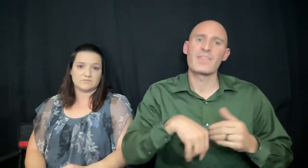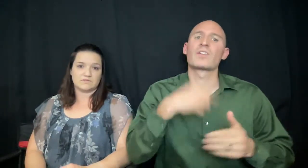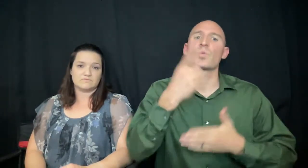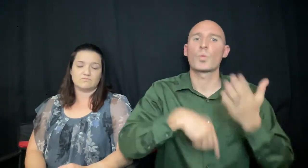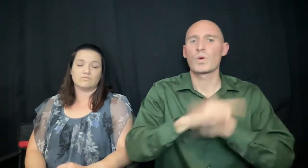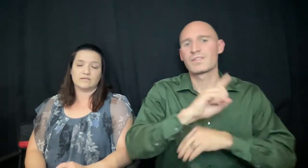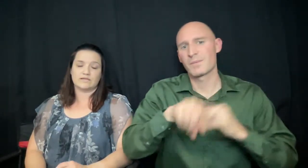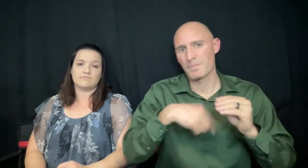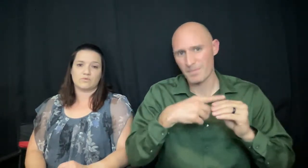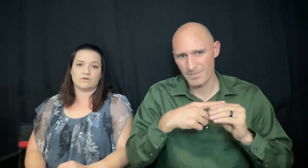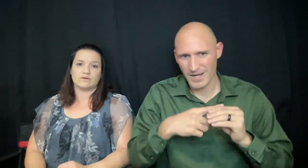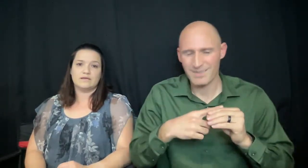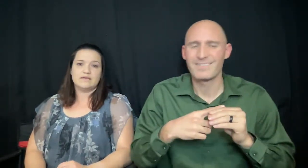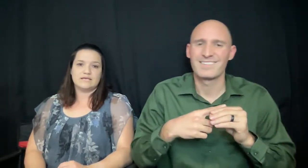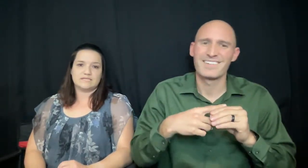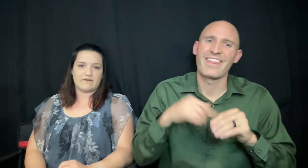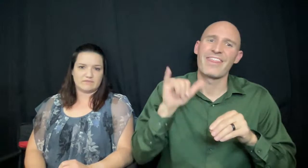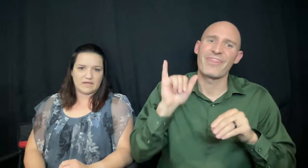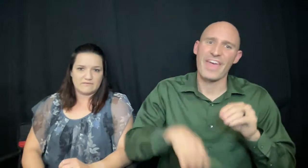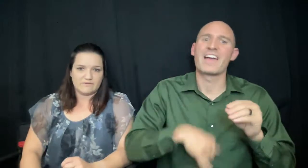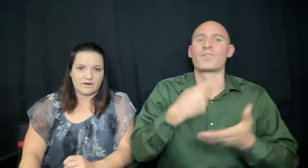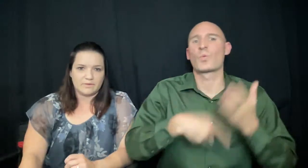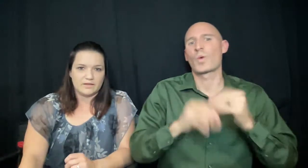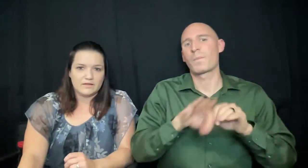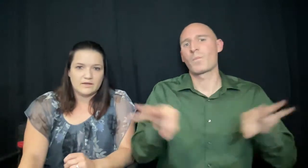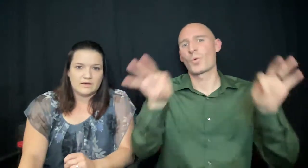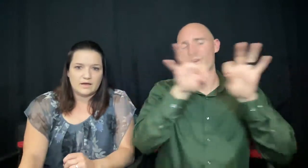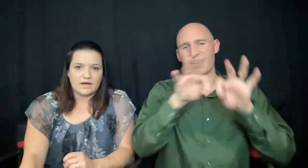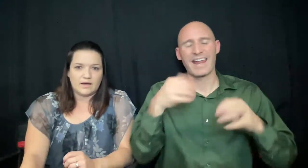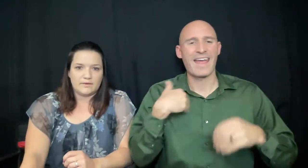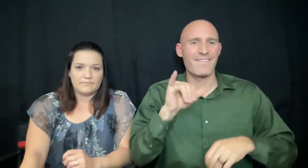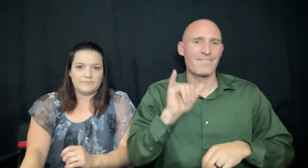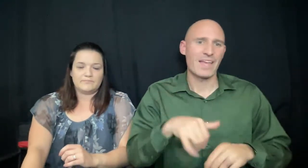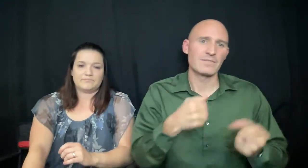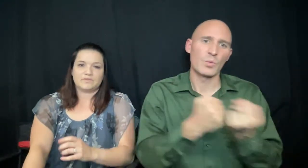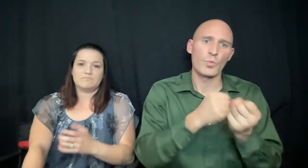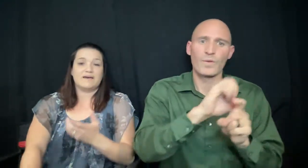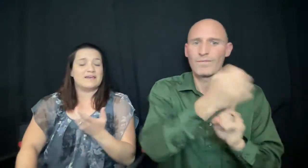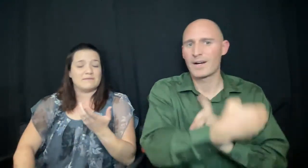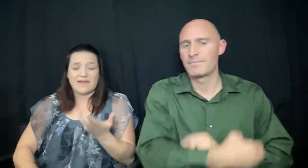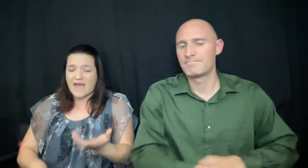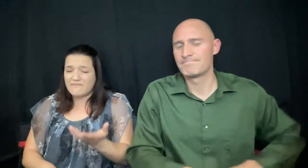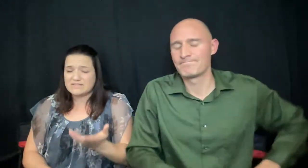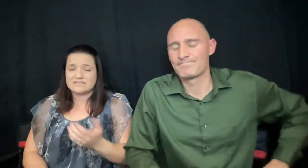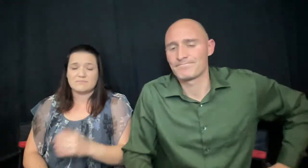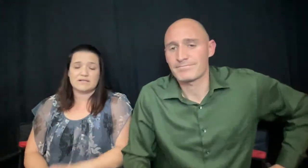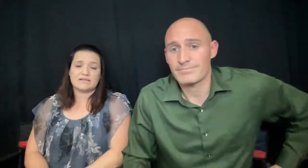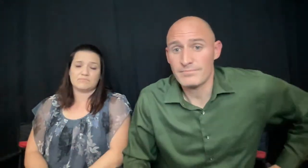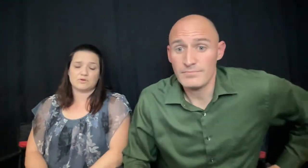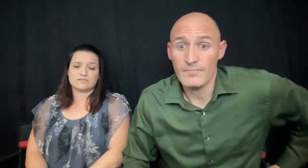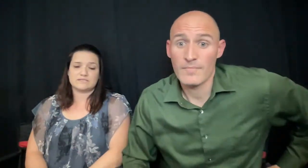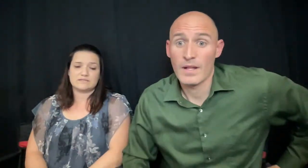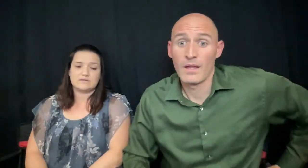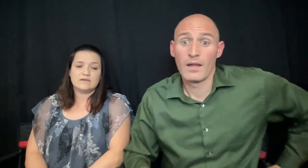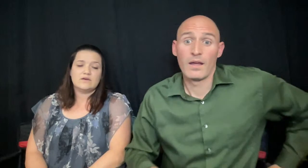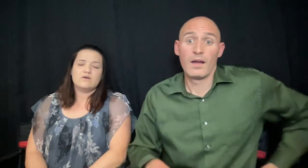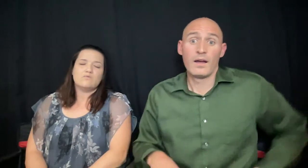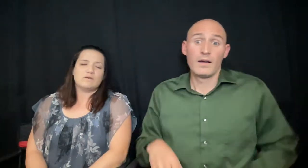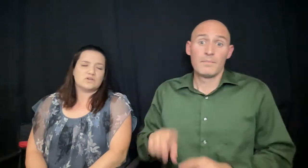what's really important, is having that environment. But having somebody in person, when